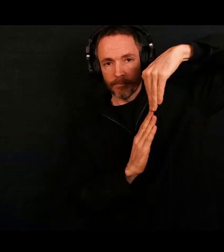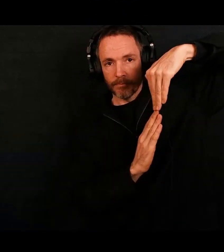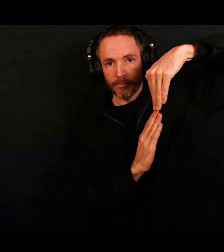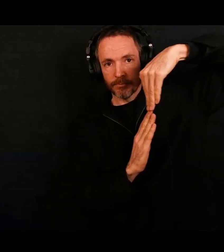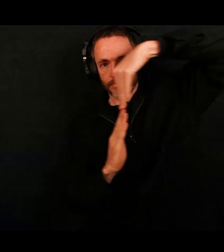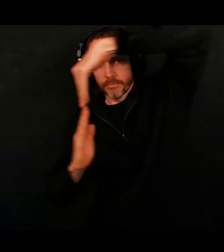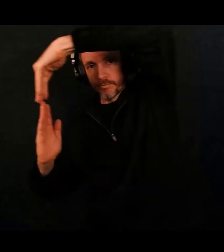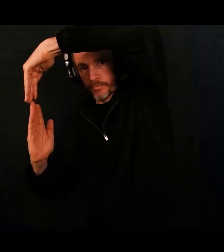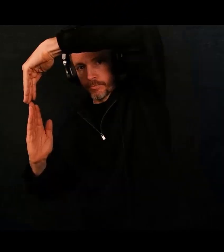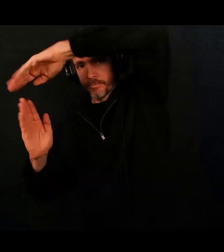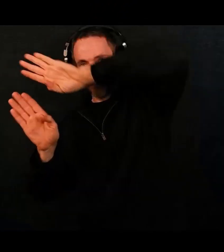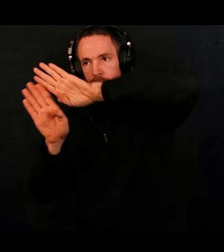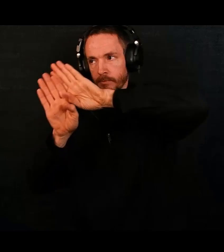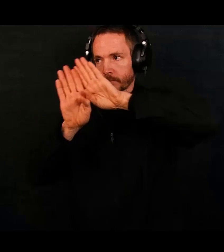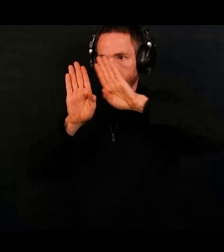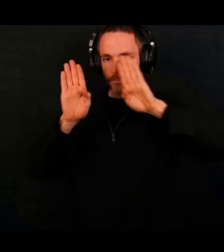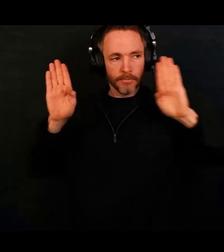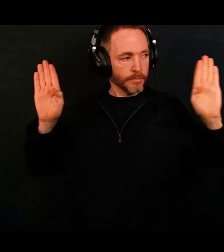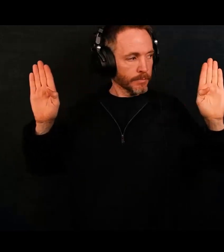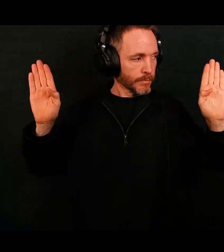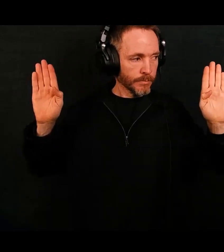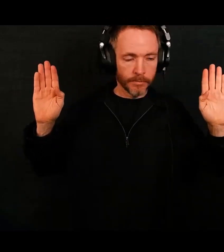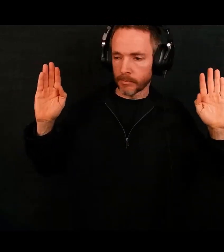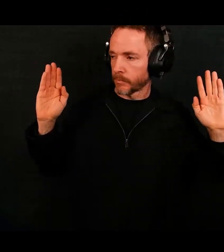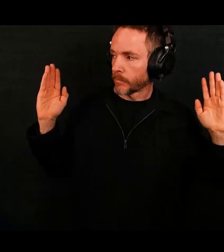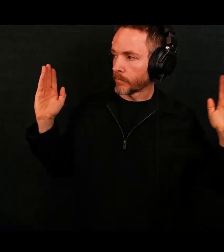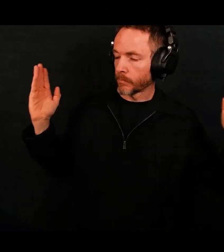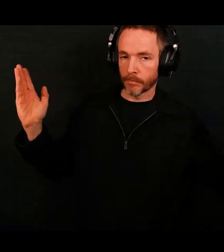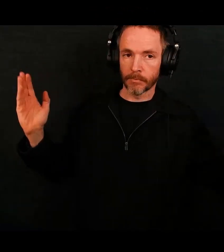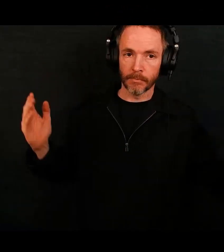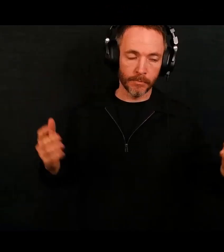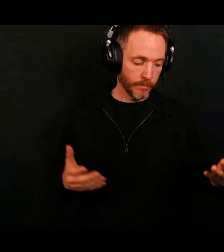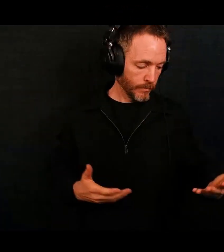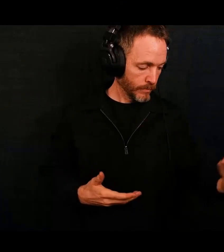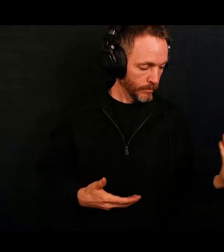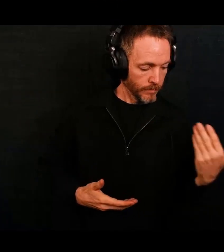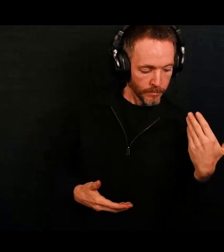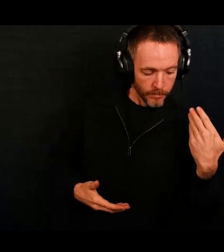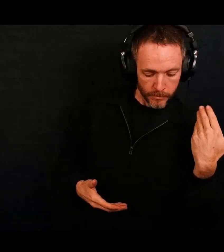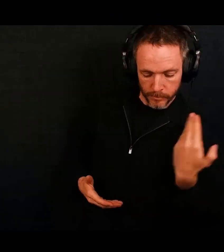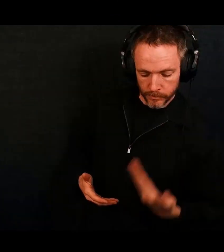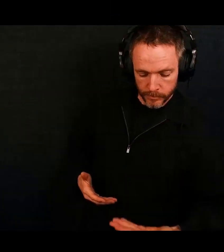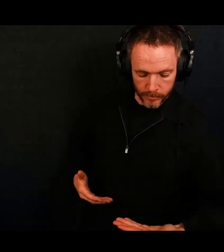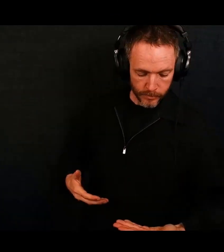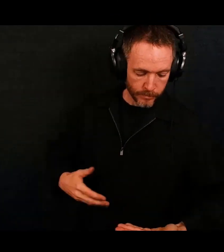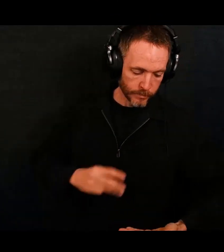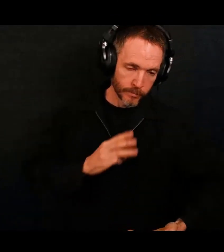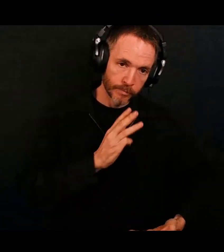tubs or sinks or whatever that needs to tilt out, you could do that separately.